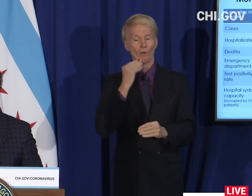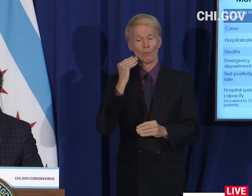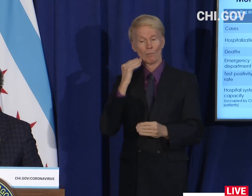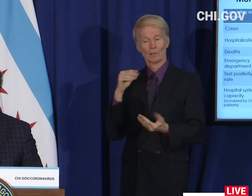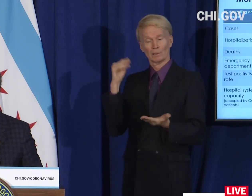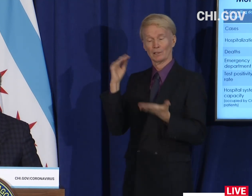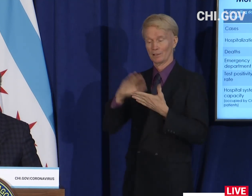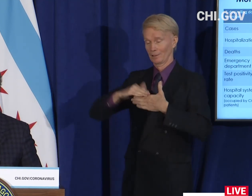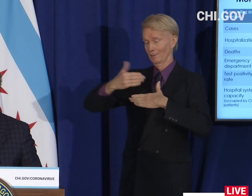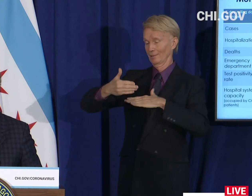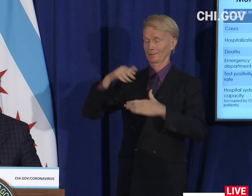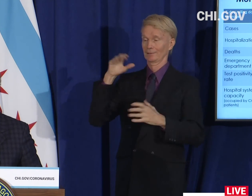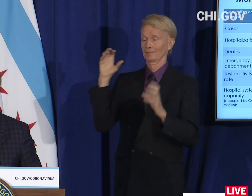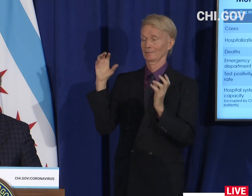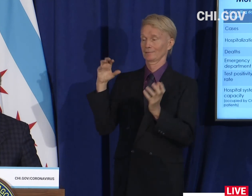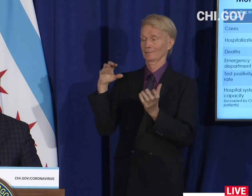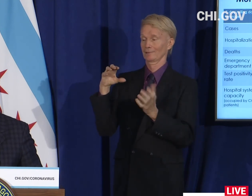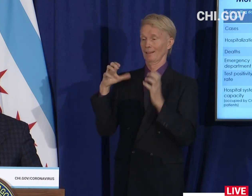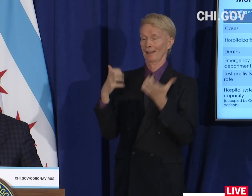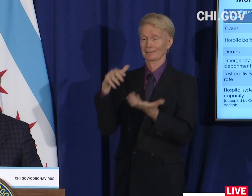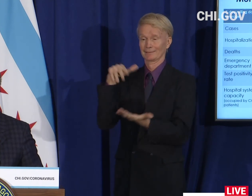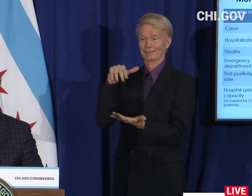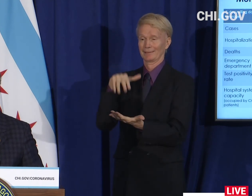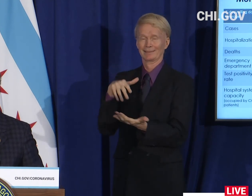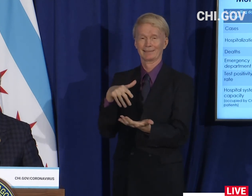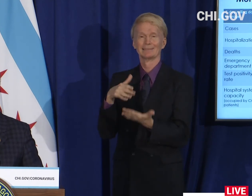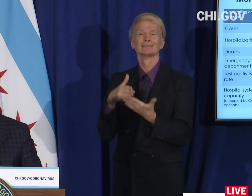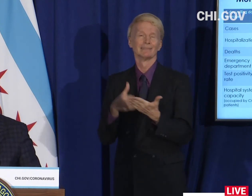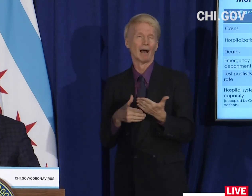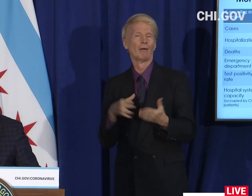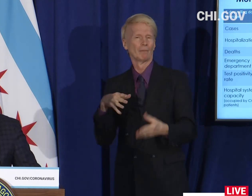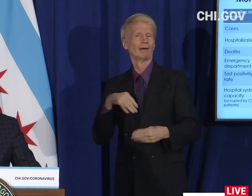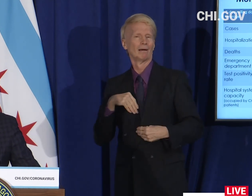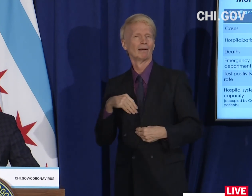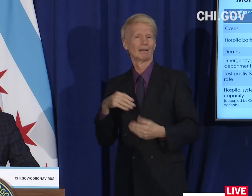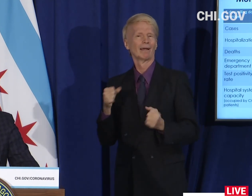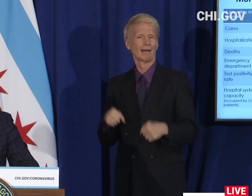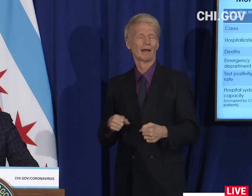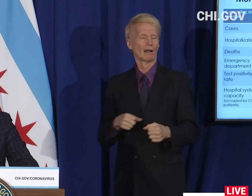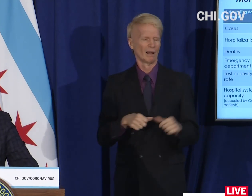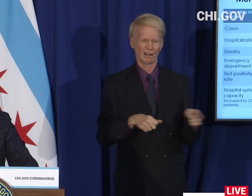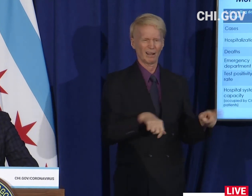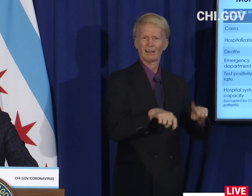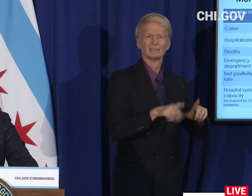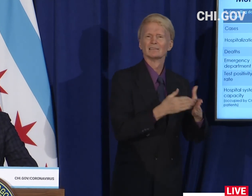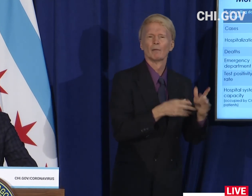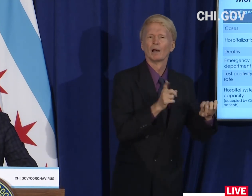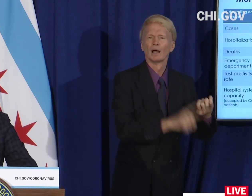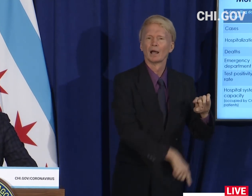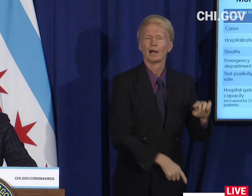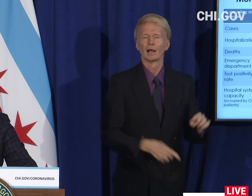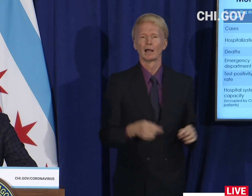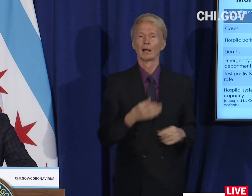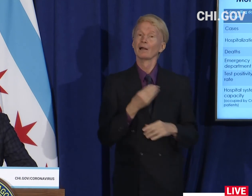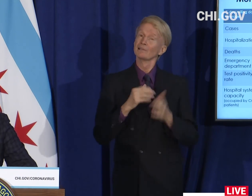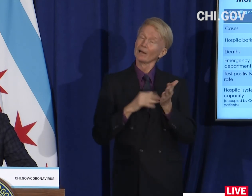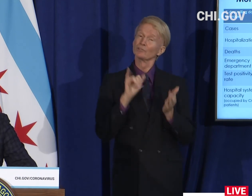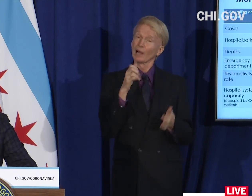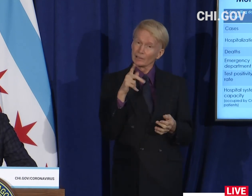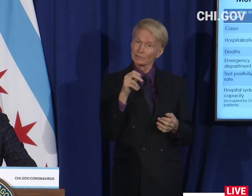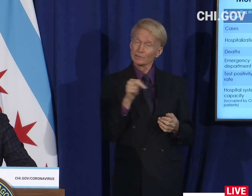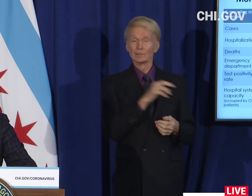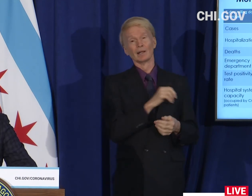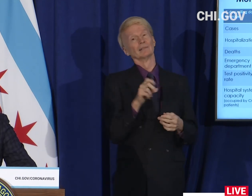some. It's not working for them. And I think Dr. Jackson and Dr. McDade have been very emphatic about this.